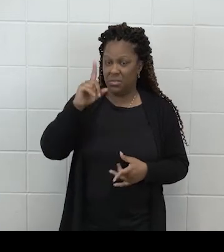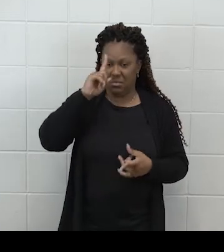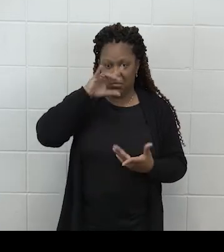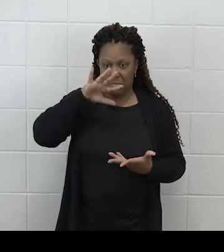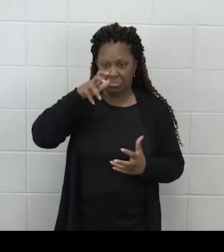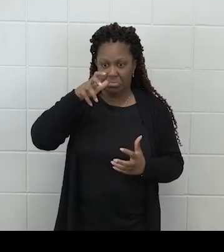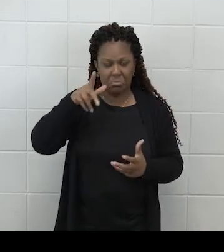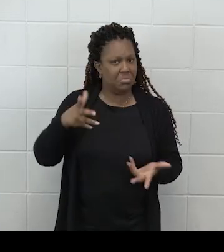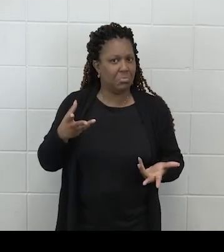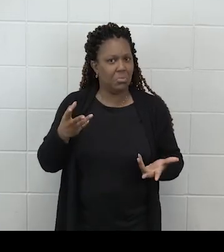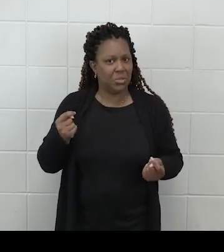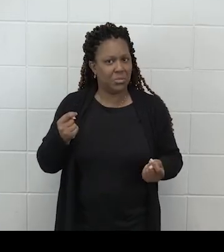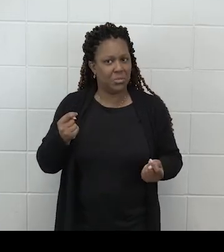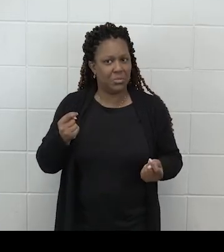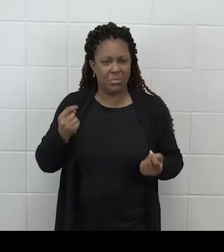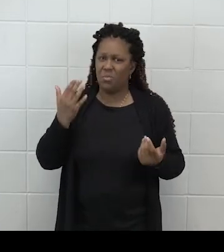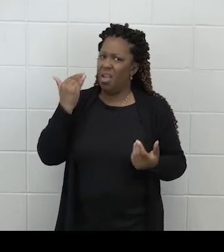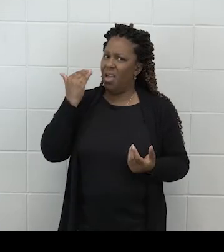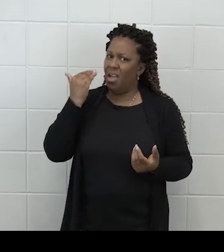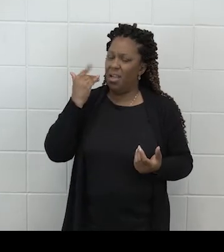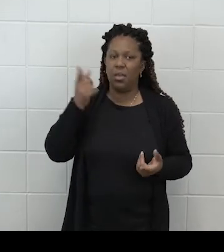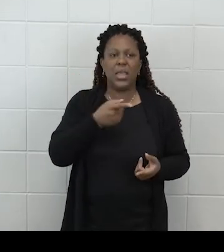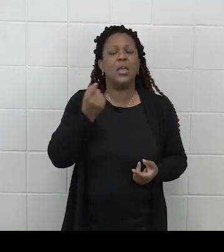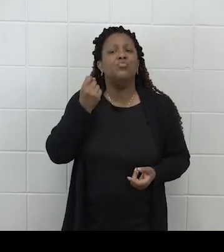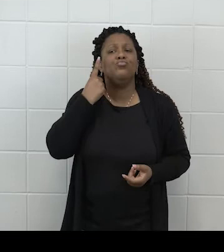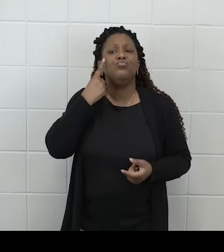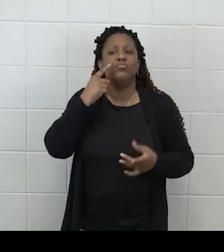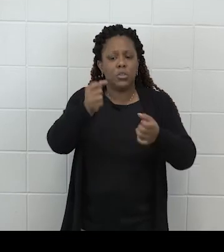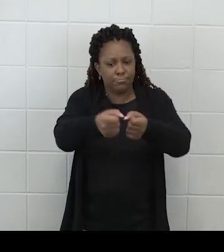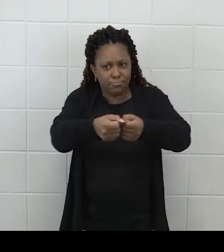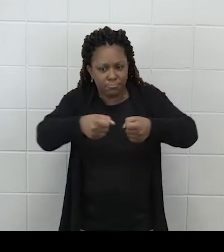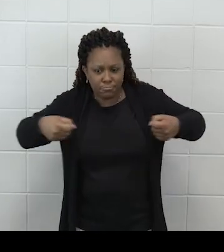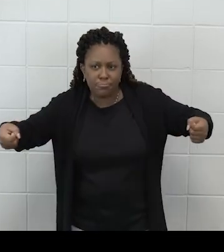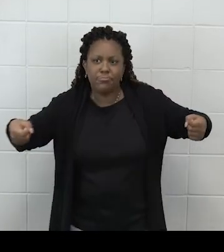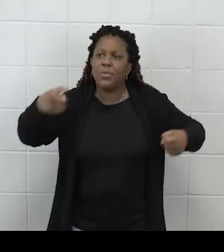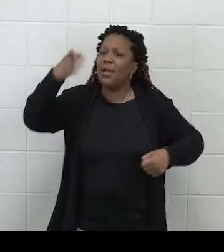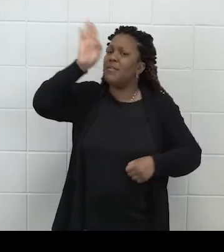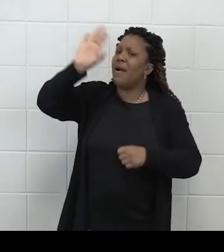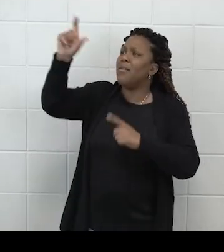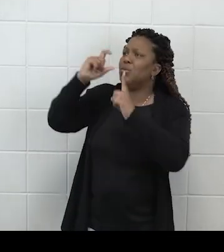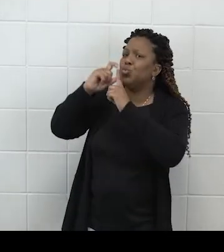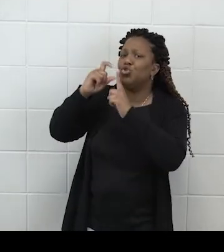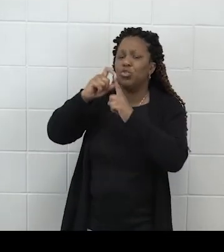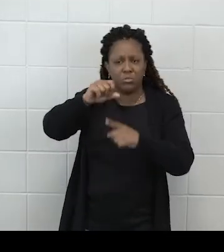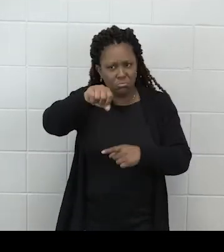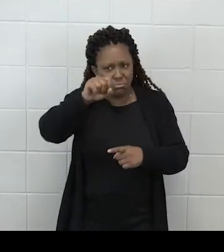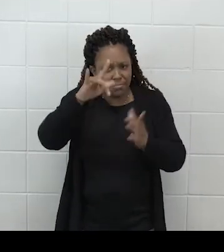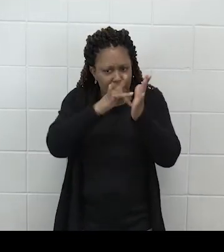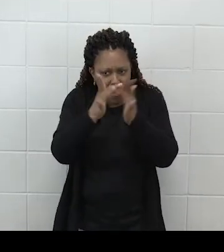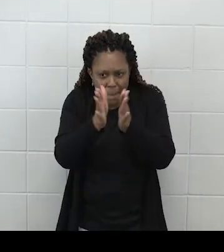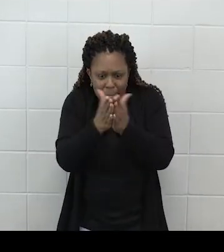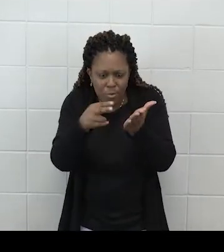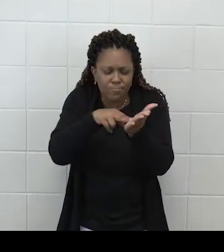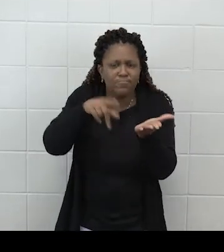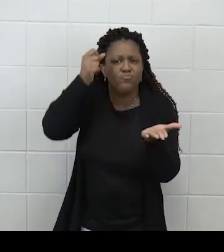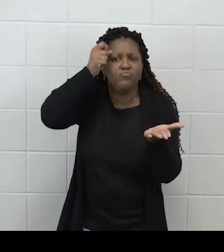the word of God and the kingdom of God. It was earth-shattering to him because Jesus told him that the kingdom